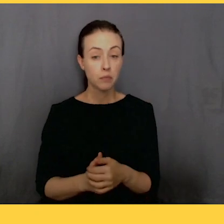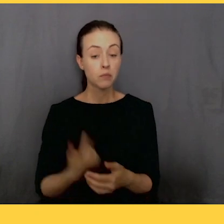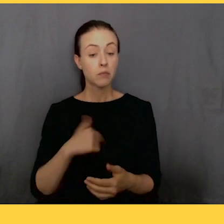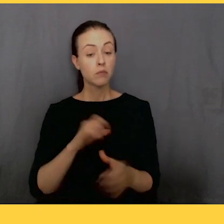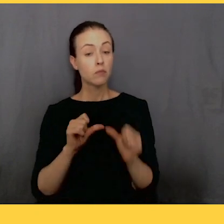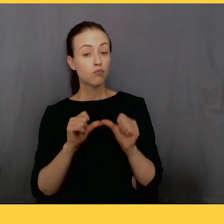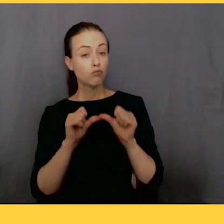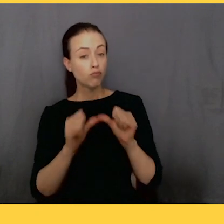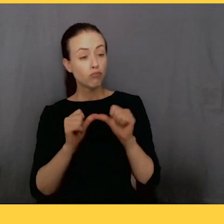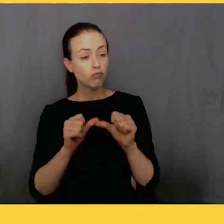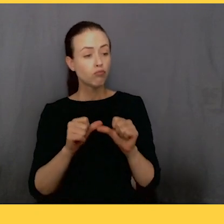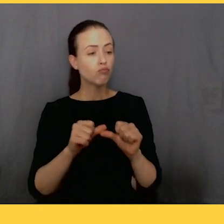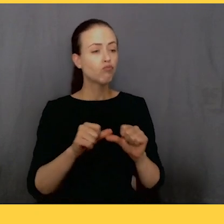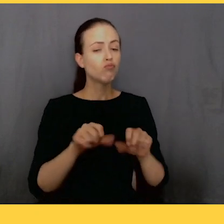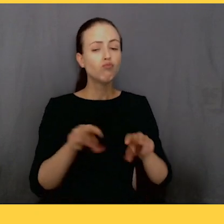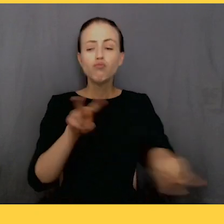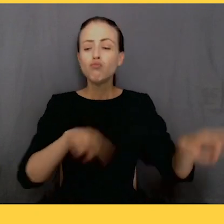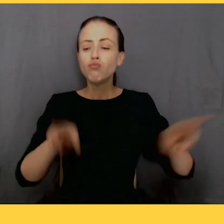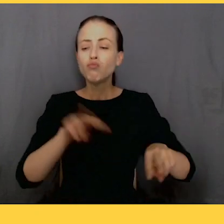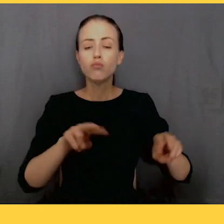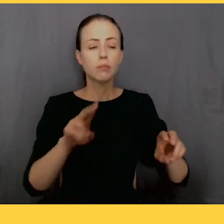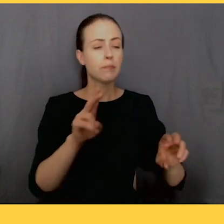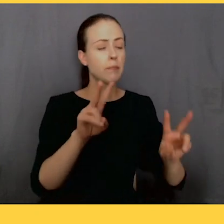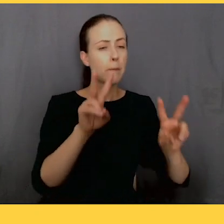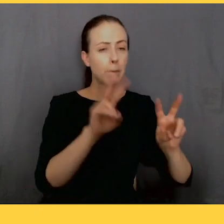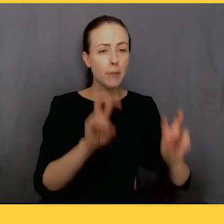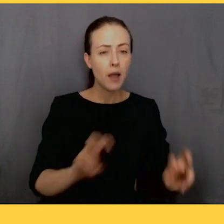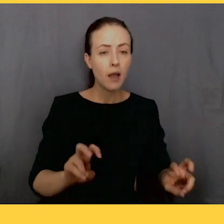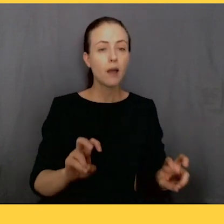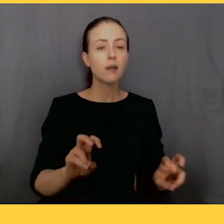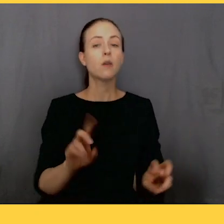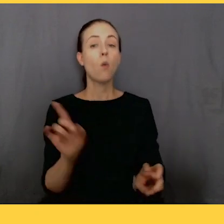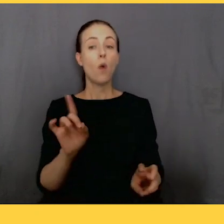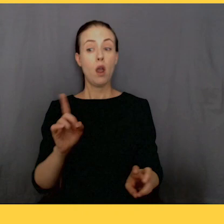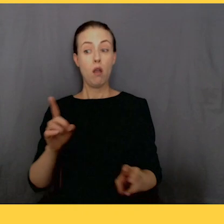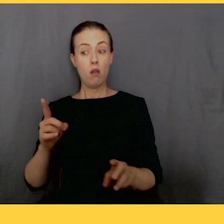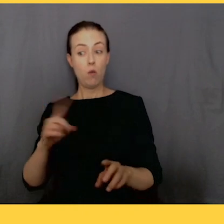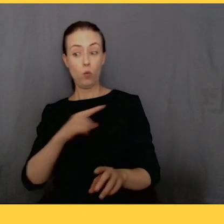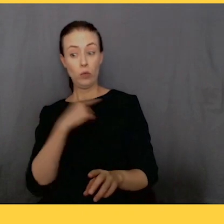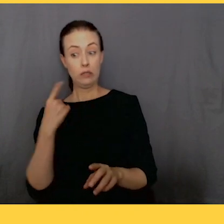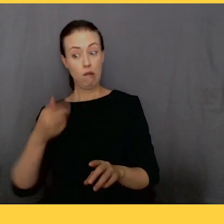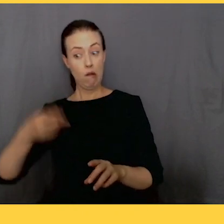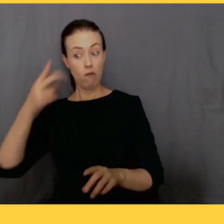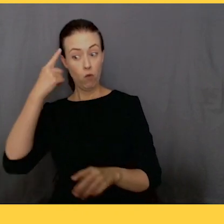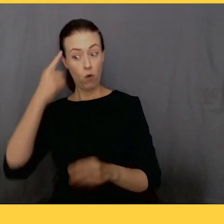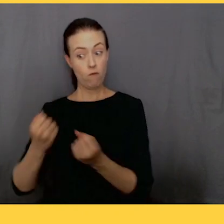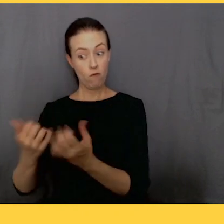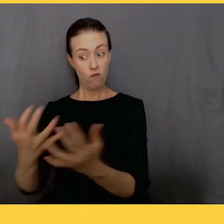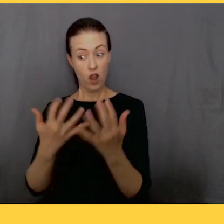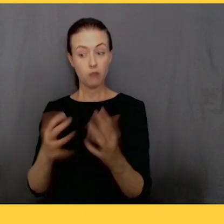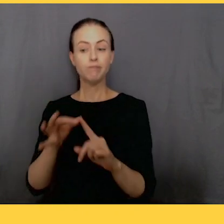our infrastructure in high fire risk area, particularly in the Cabazon